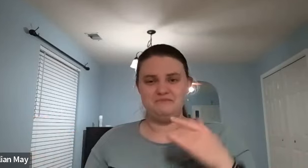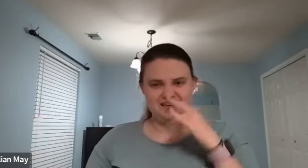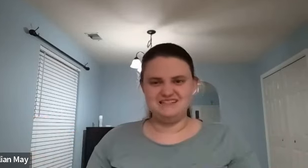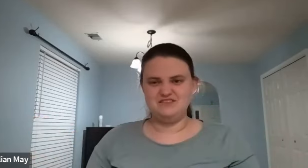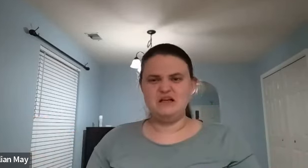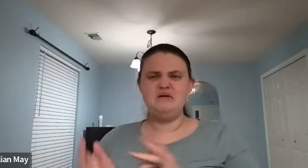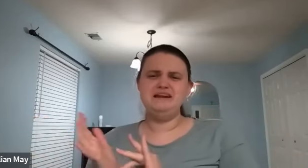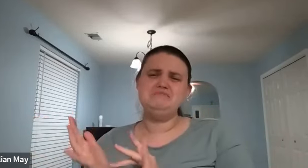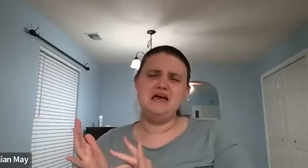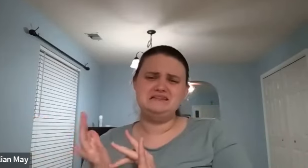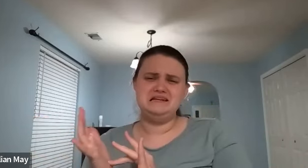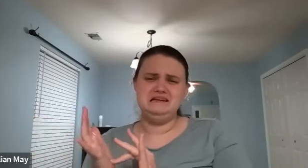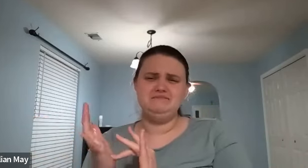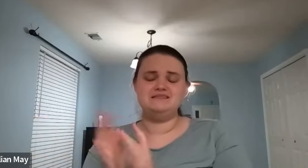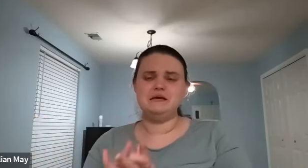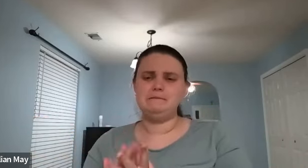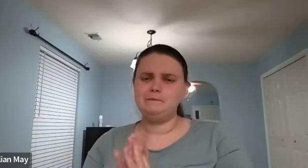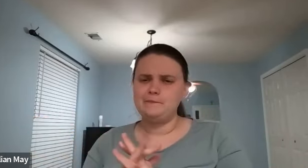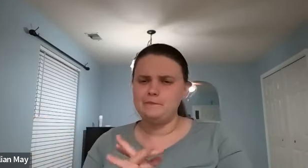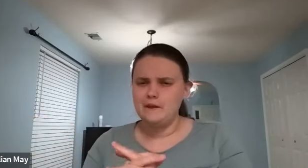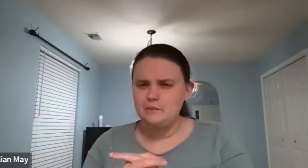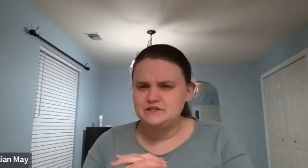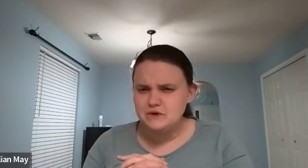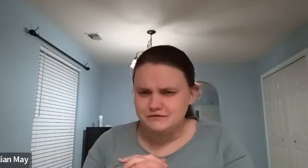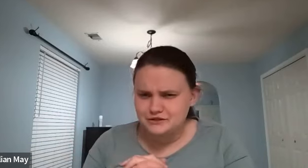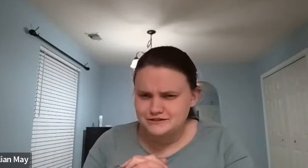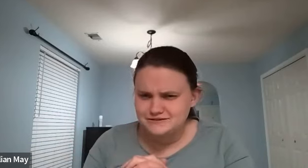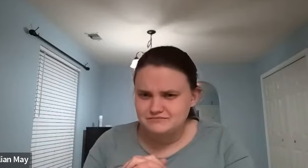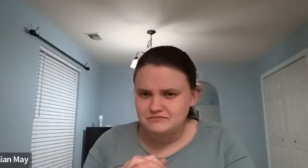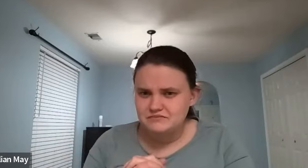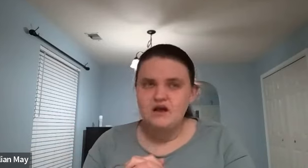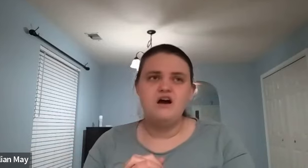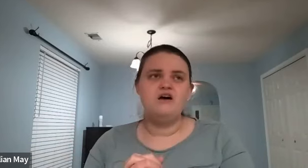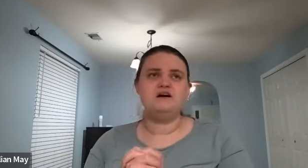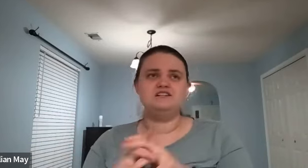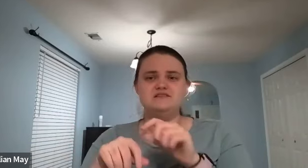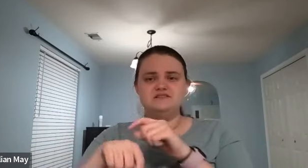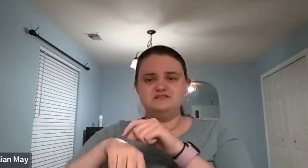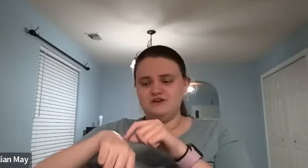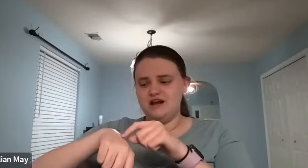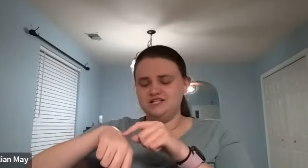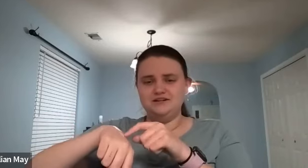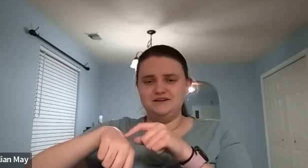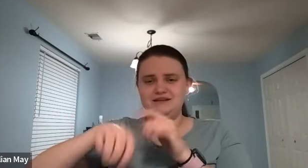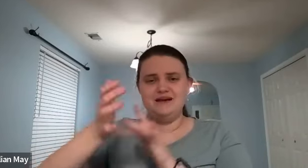kids, if they're like, oh, I need medicine, I'm like, what's wrong first? Oh, I just have a little scratch here. I need medicine.